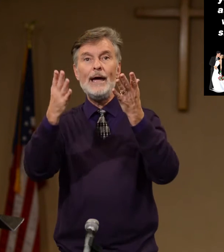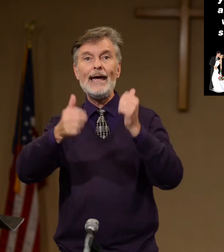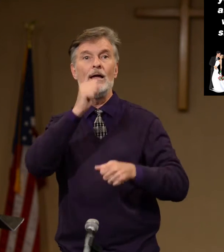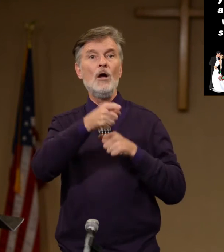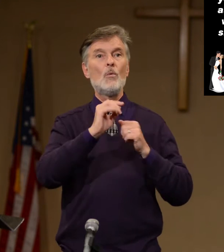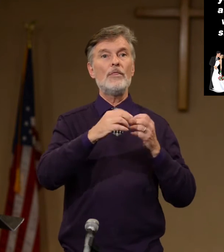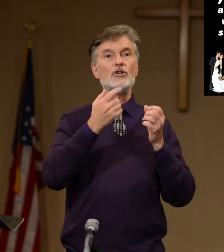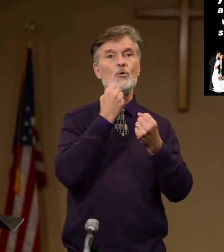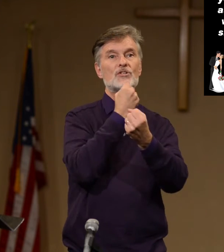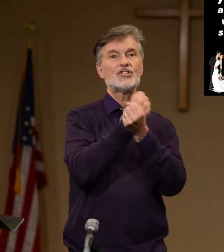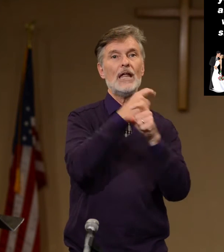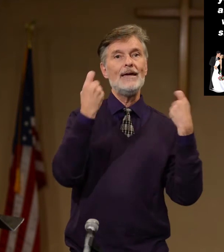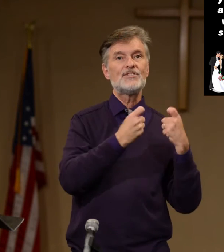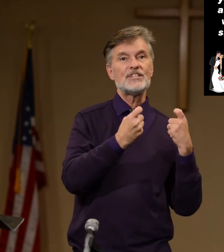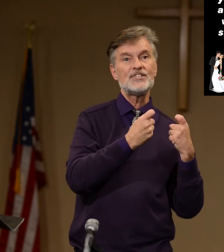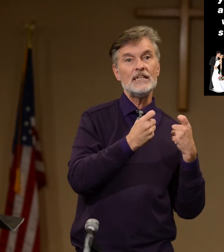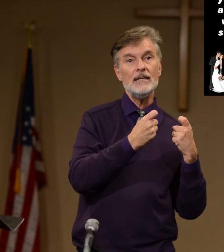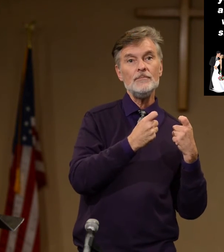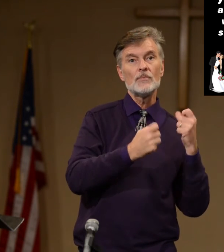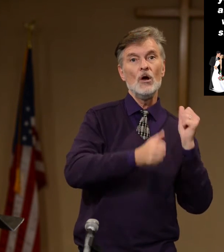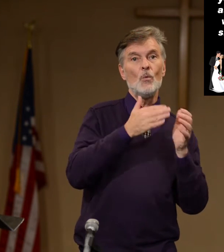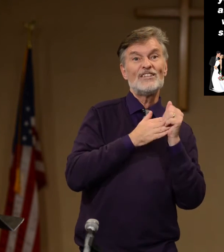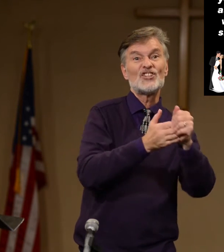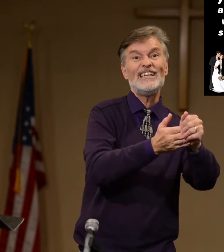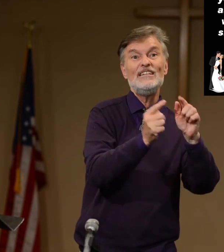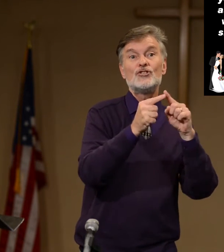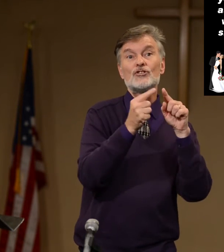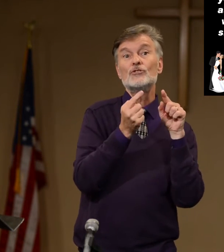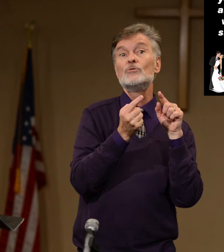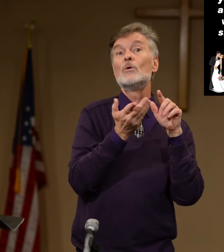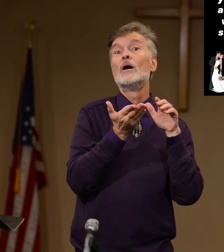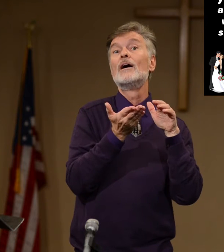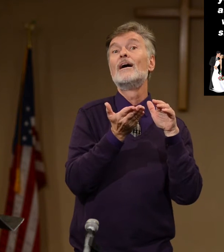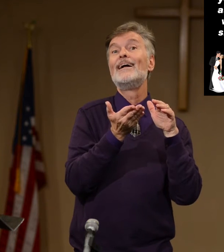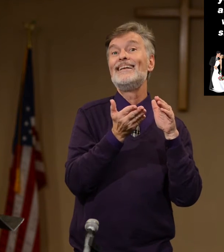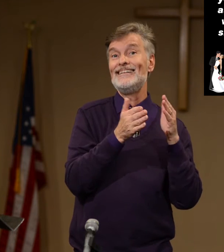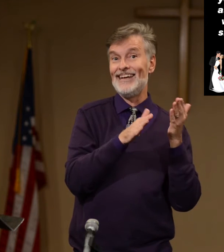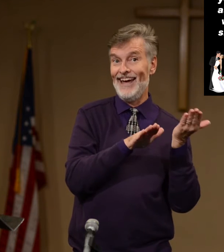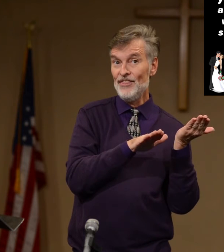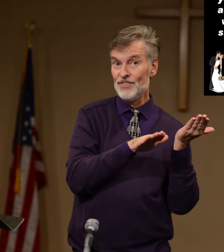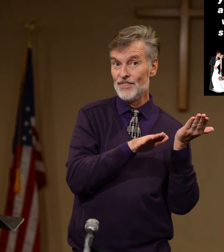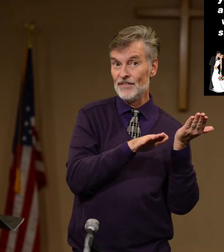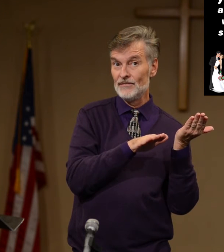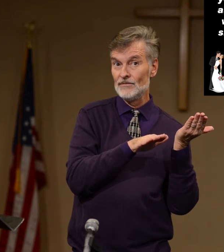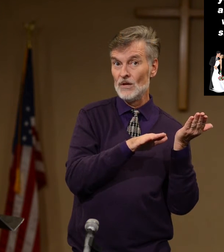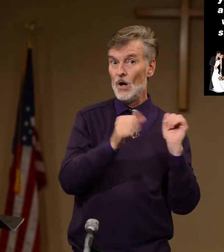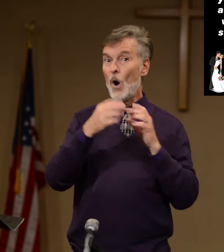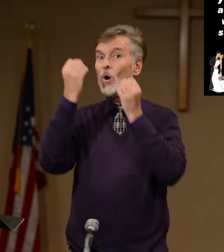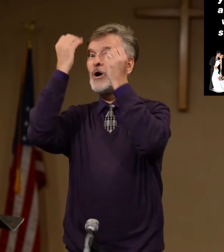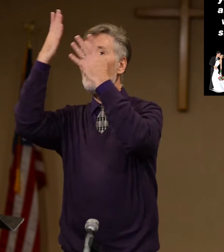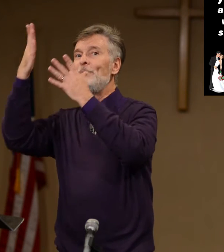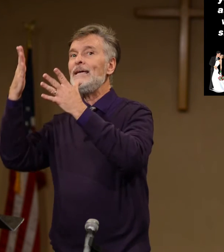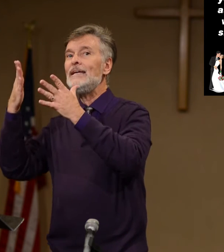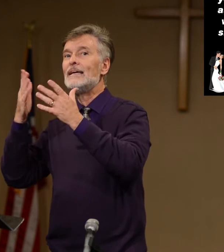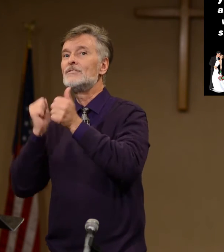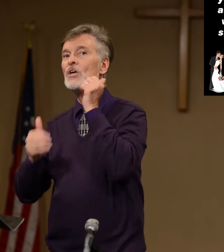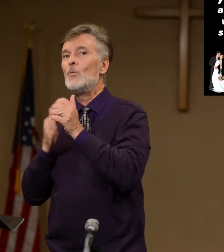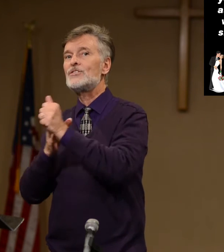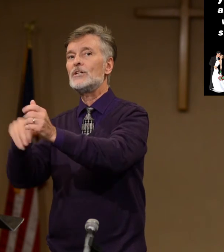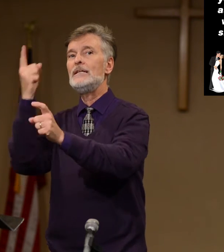obey, whether you are slaves to sin, which leads to death, or obedience, which leads